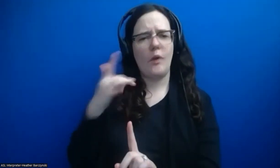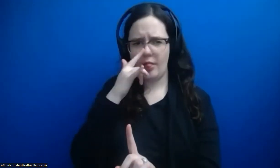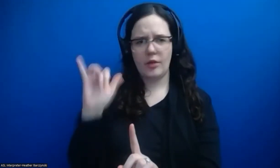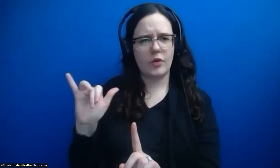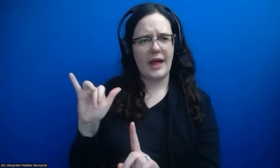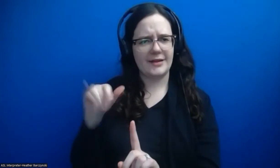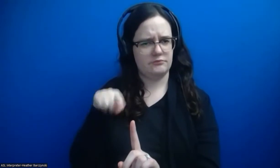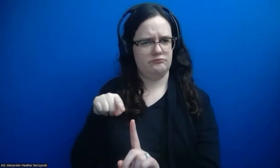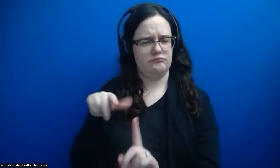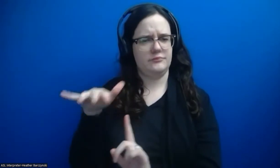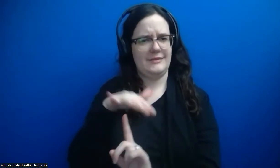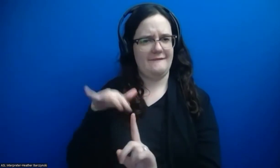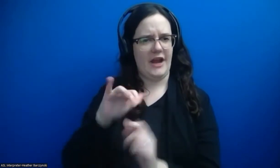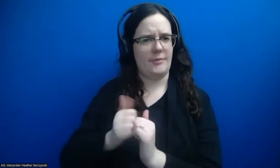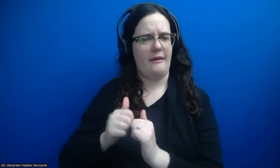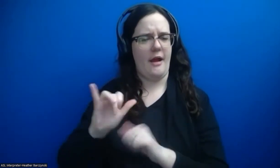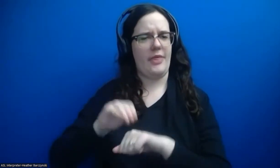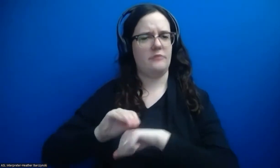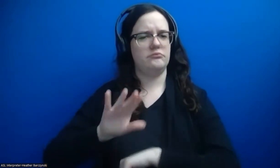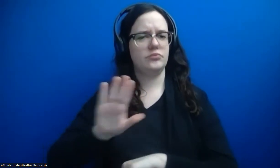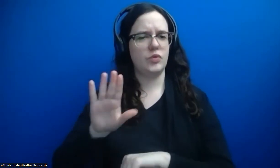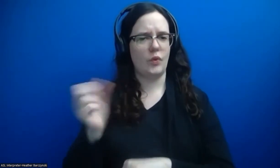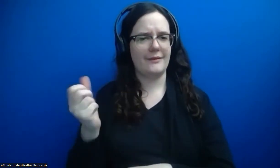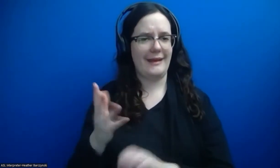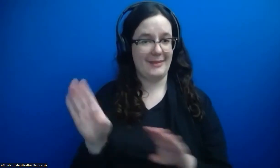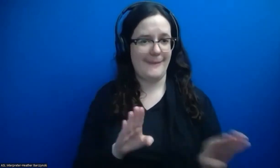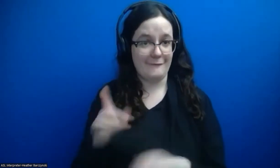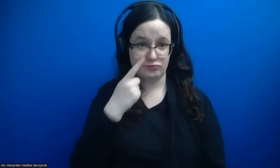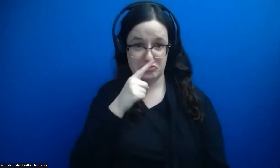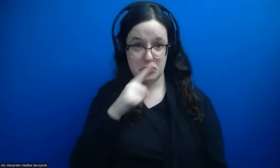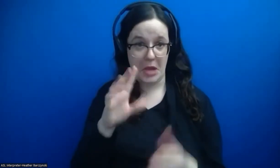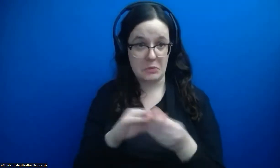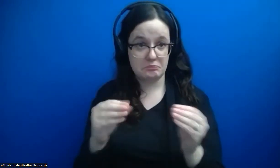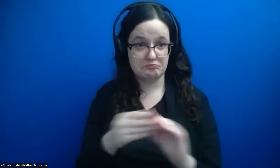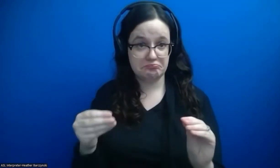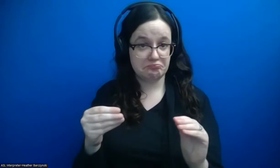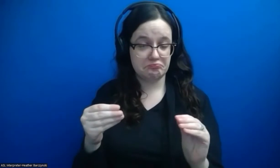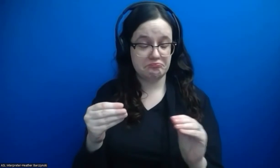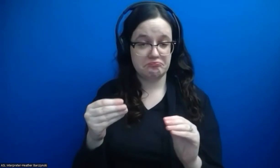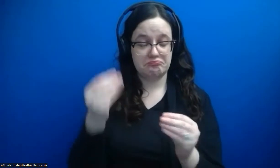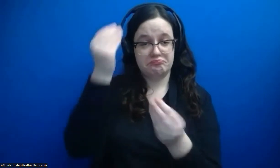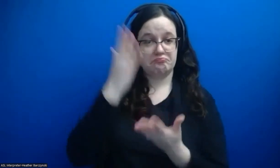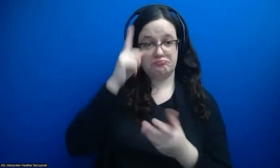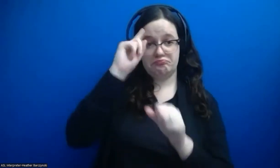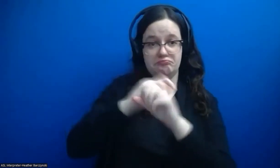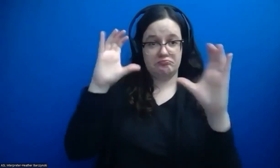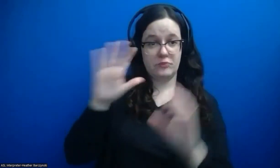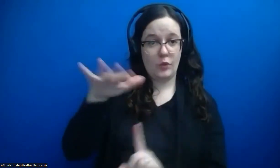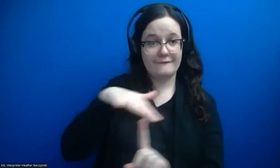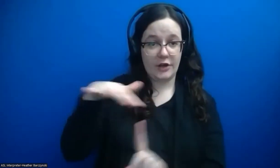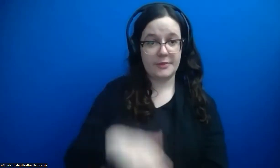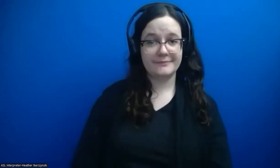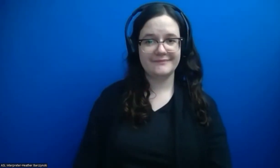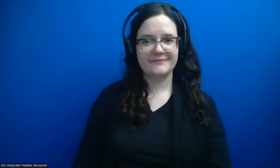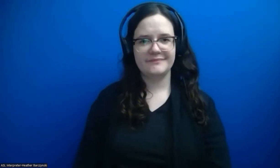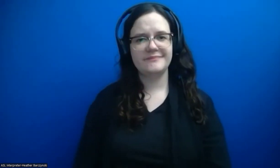How did that affect your gambling behavior? If you could share that with the audience, give us a visual of your environment. Okay.